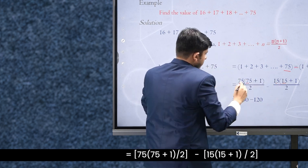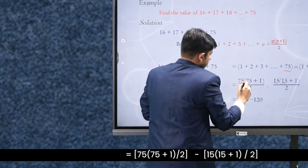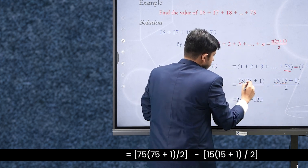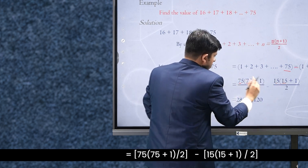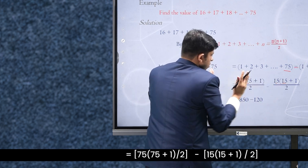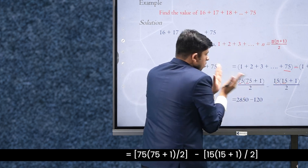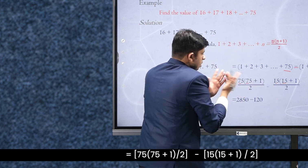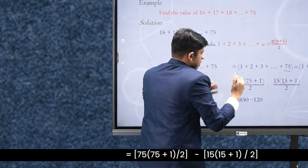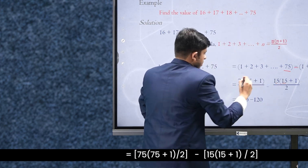2.